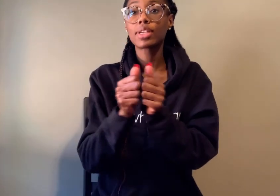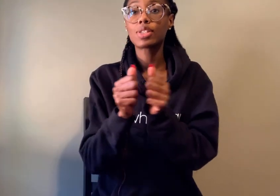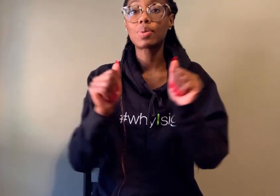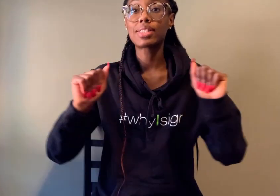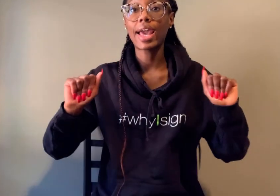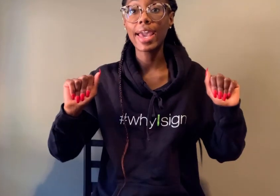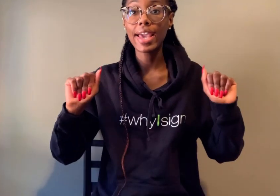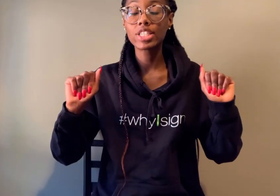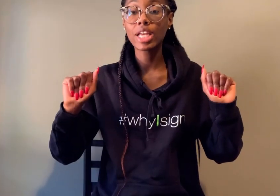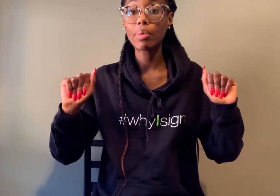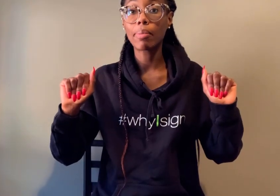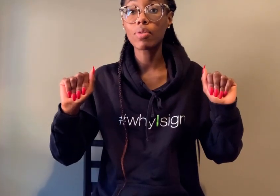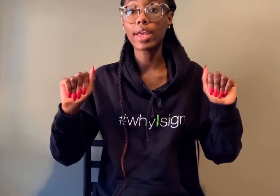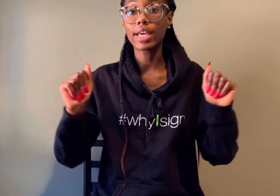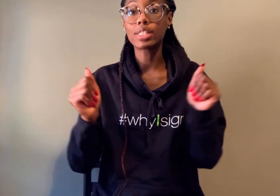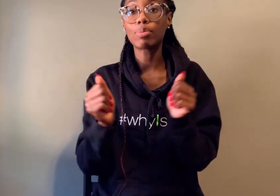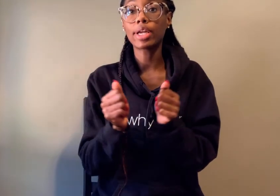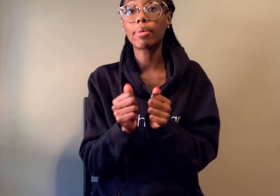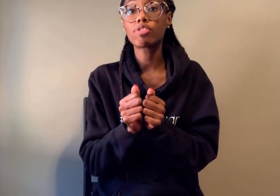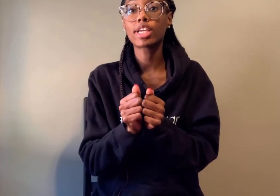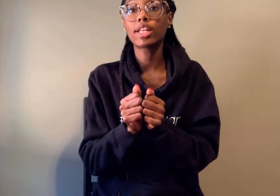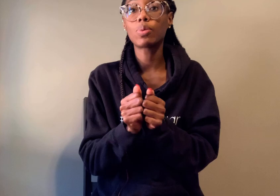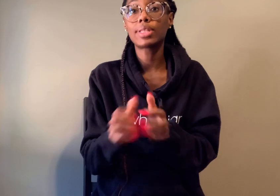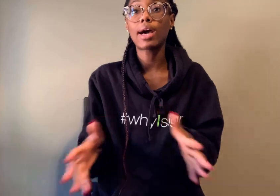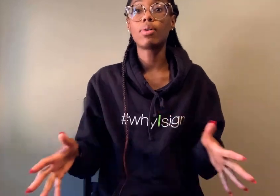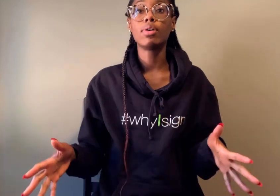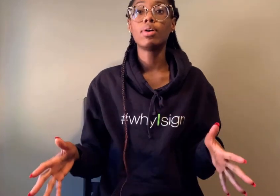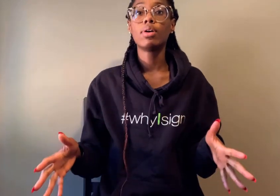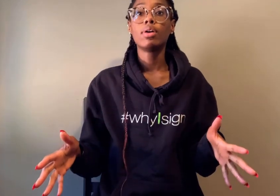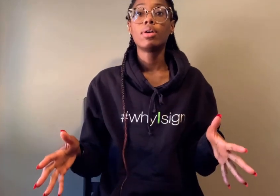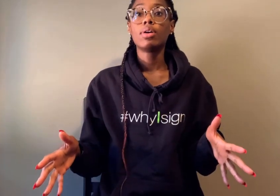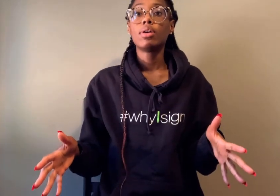So it's the A hand shape on both hands, bringing both together without.